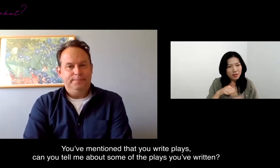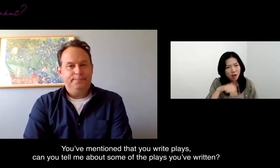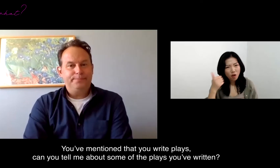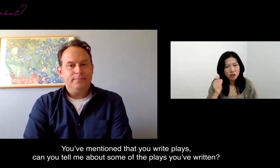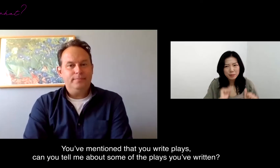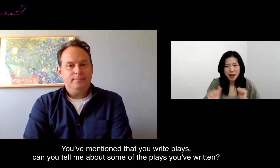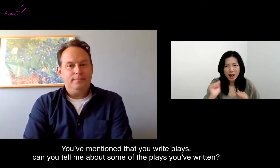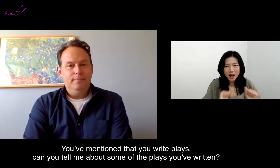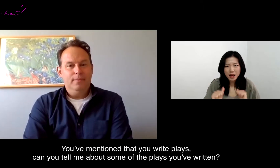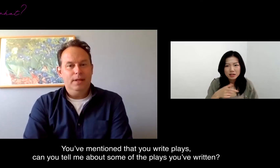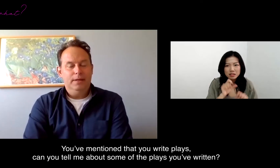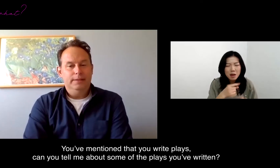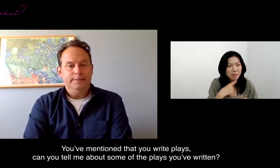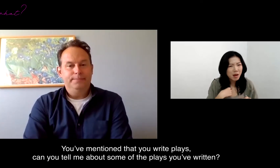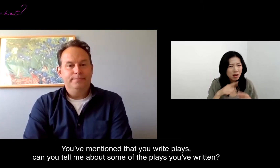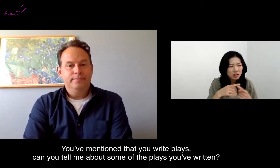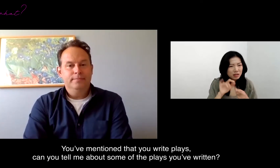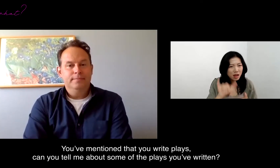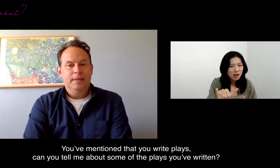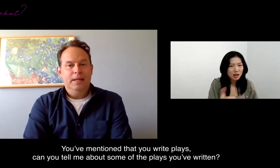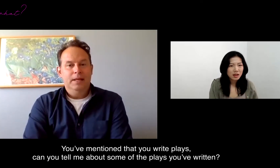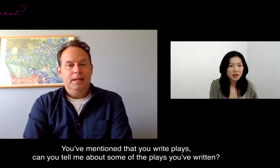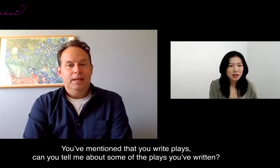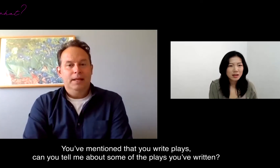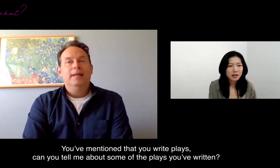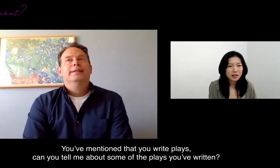You've mentioned that you write plays. Can you tell me about some of the plays you've written?